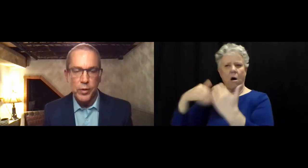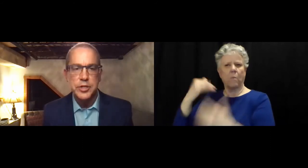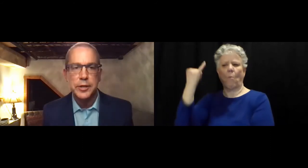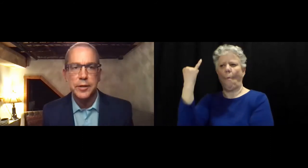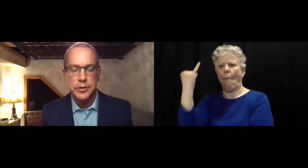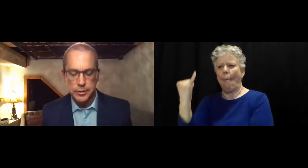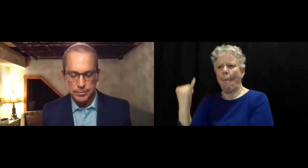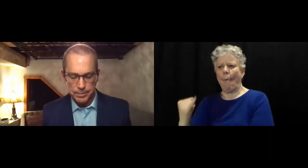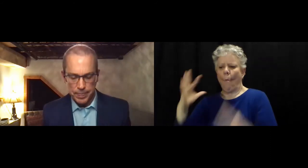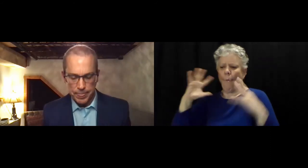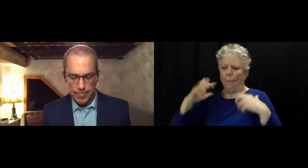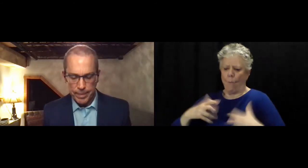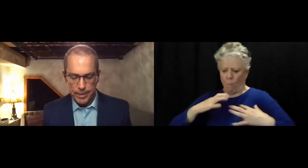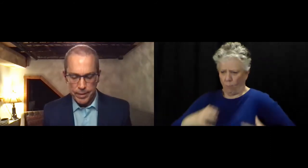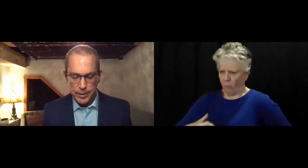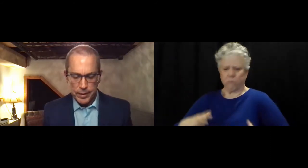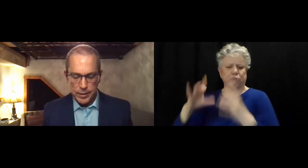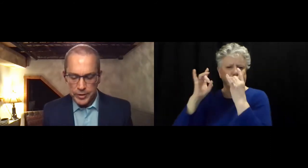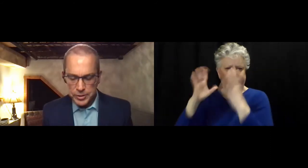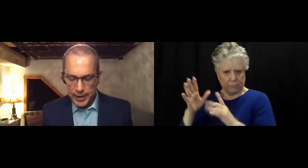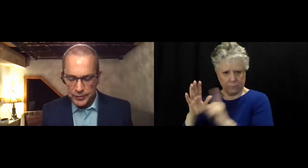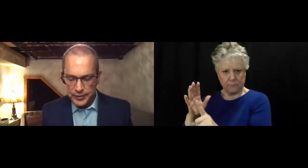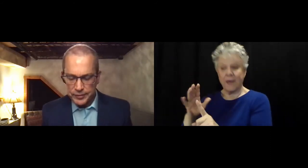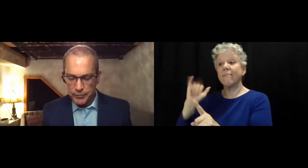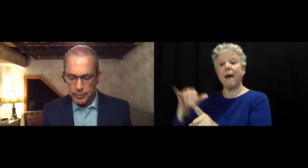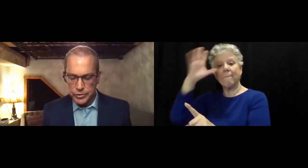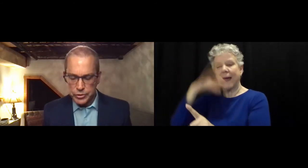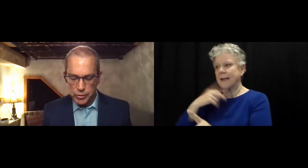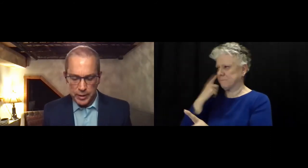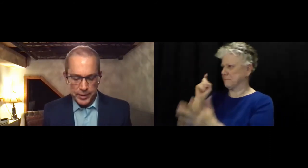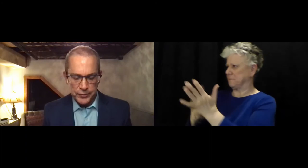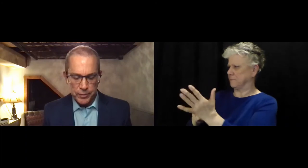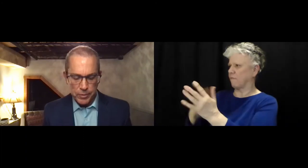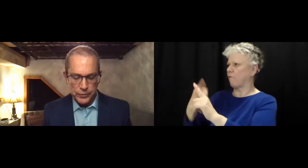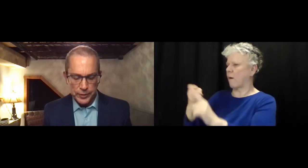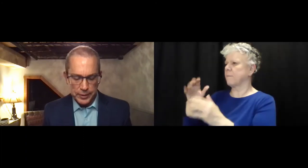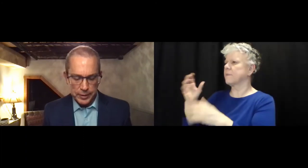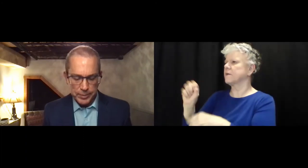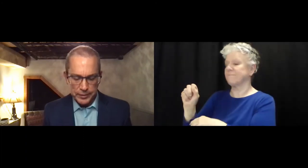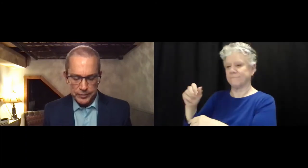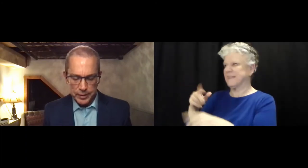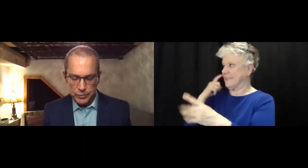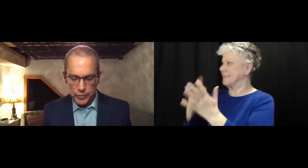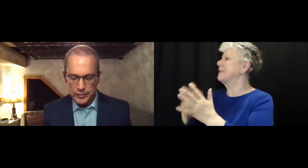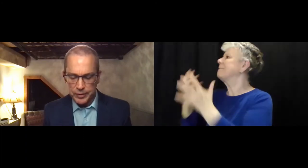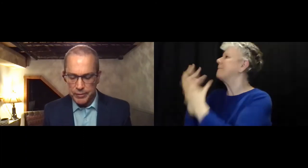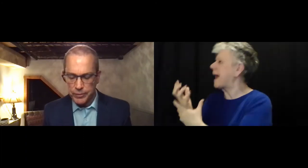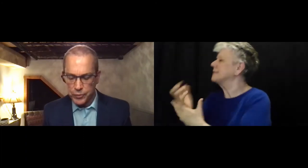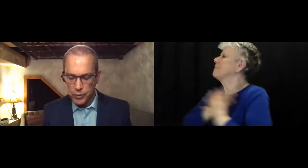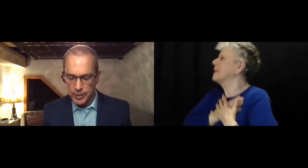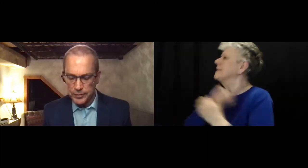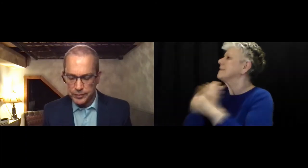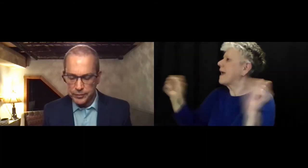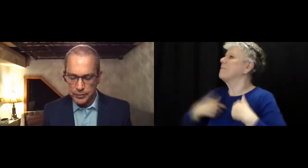in wretched condition. The wretched man sees them from the shore and begs for mercy. He begs them to rescue him